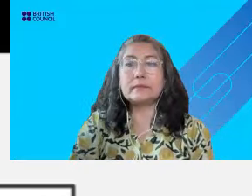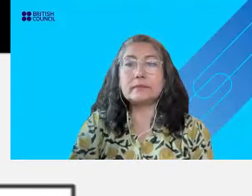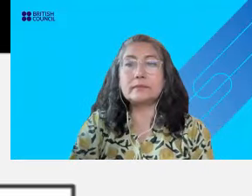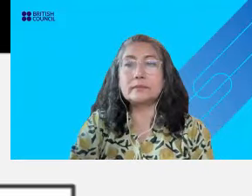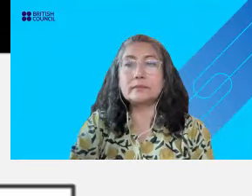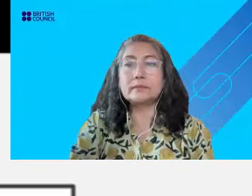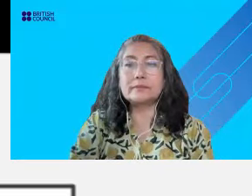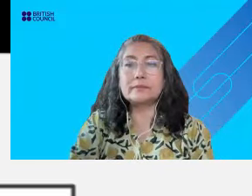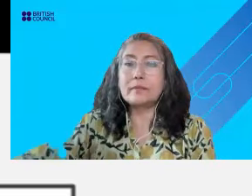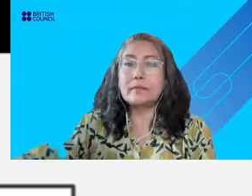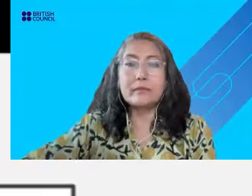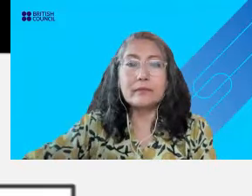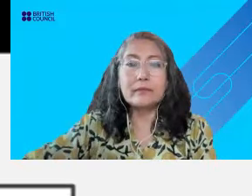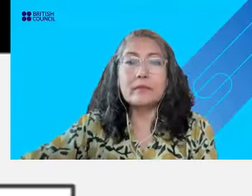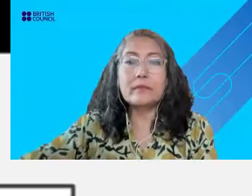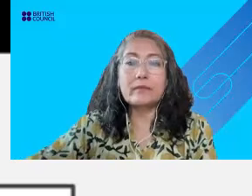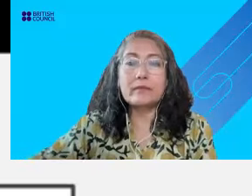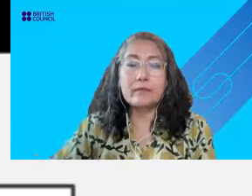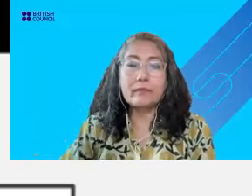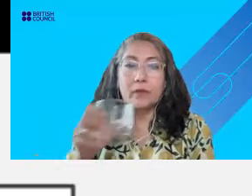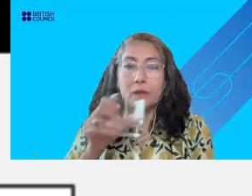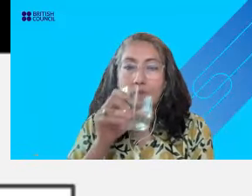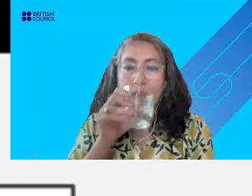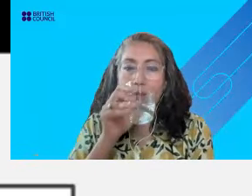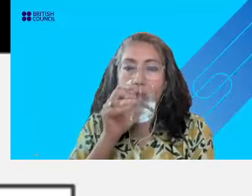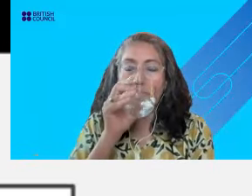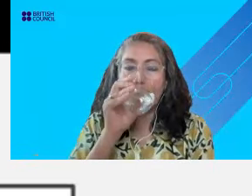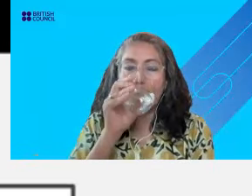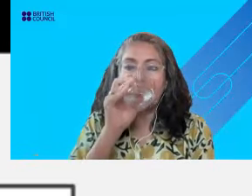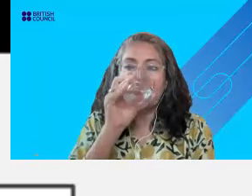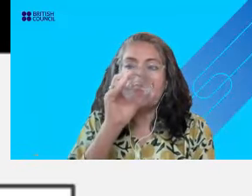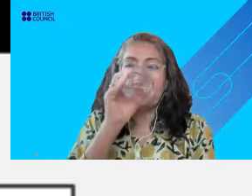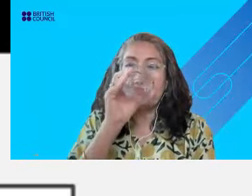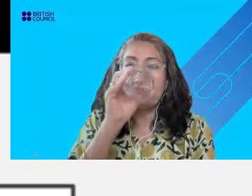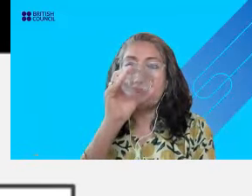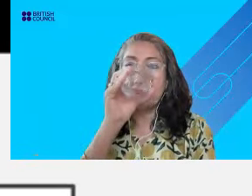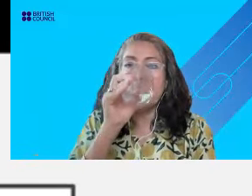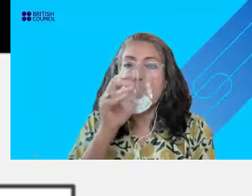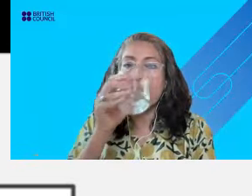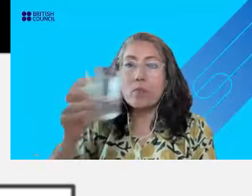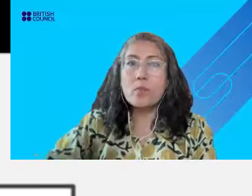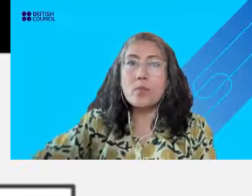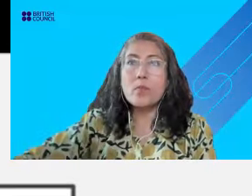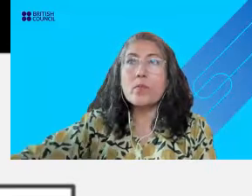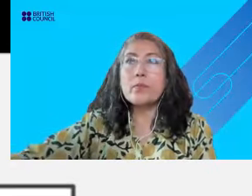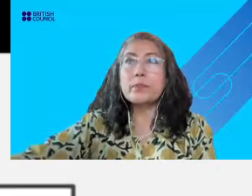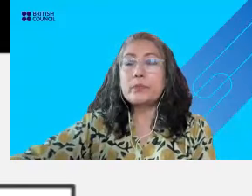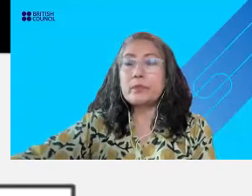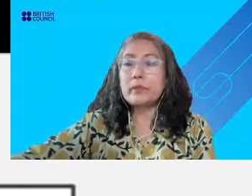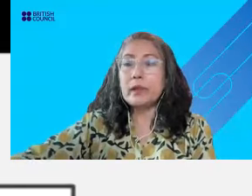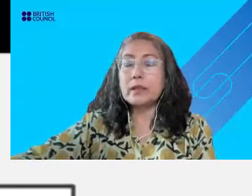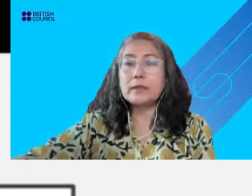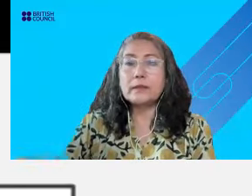Don't use too much plastic, 'cause it can end up in the sea. Buy